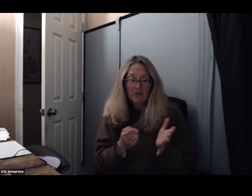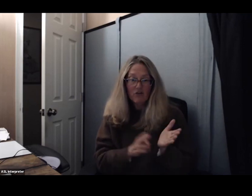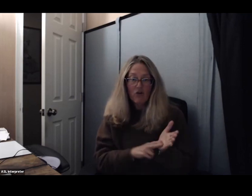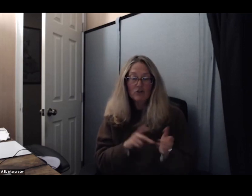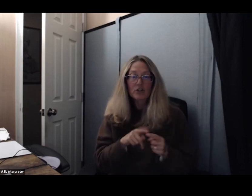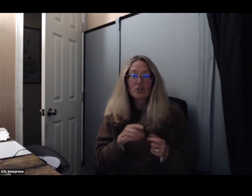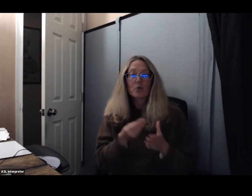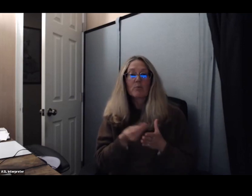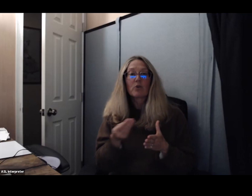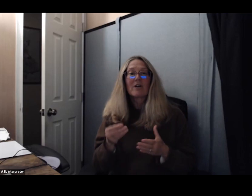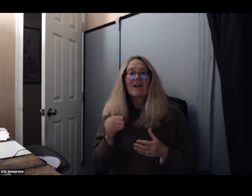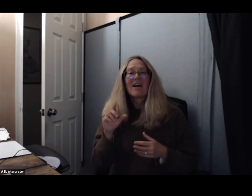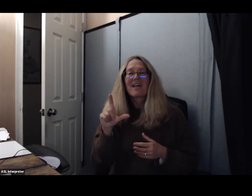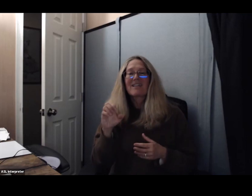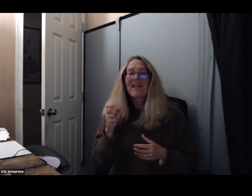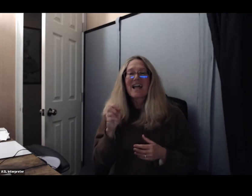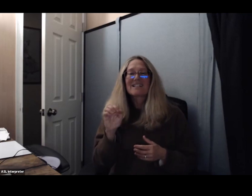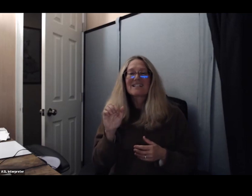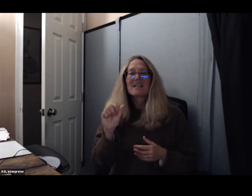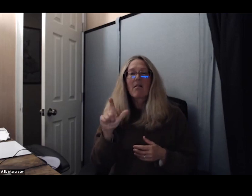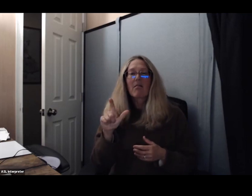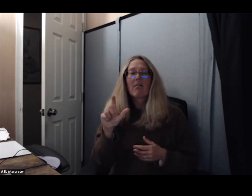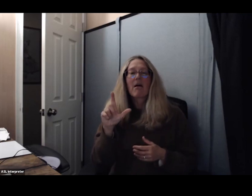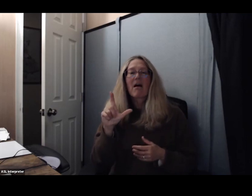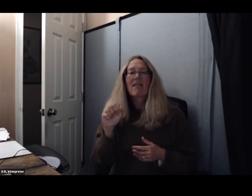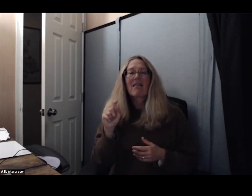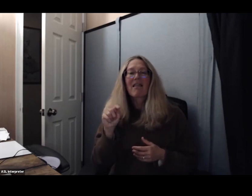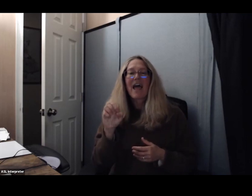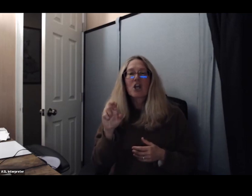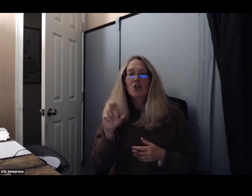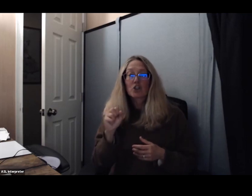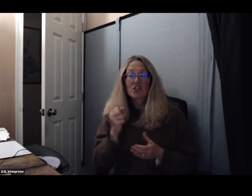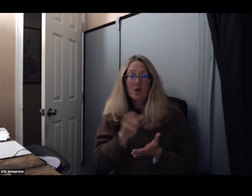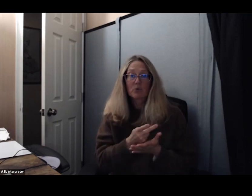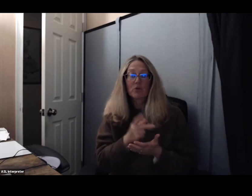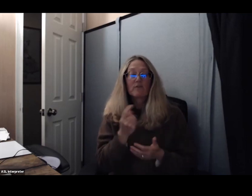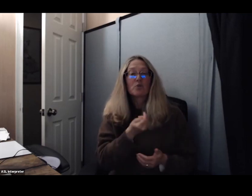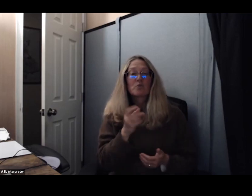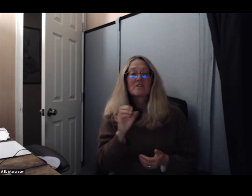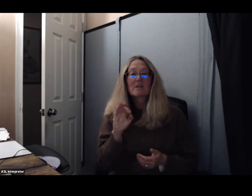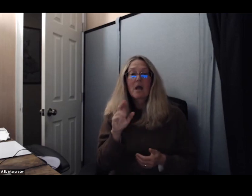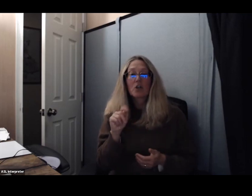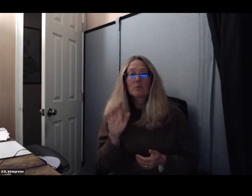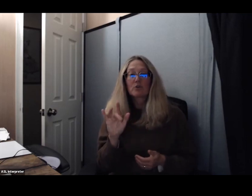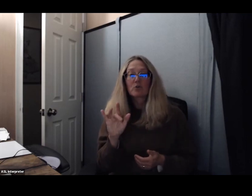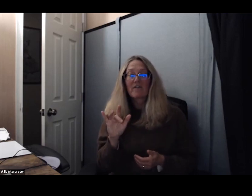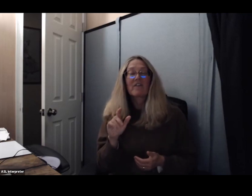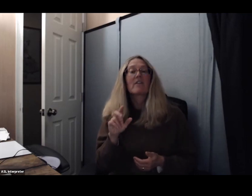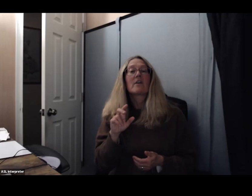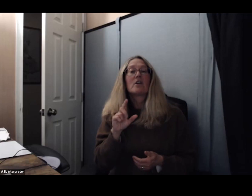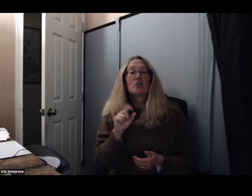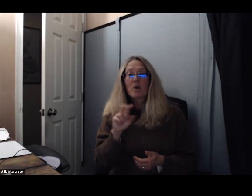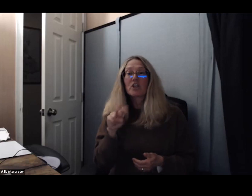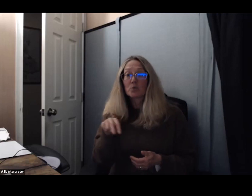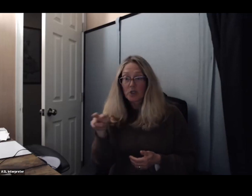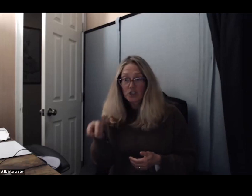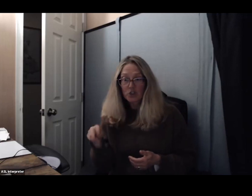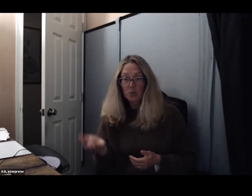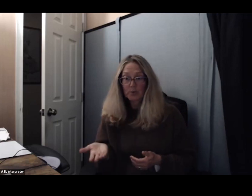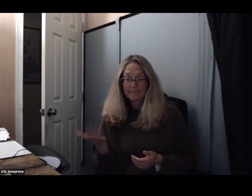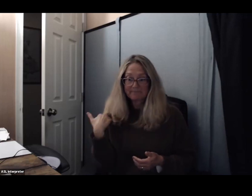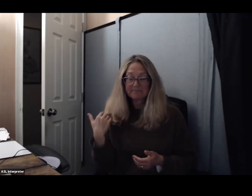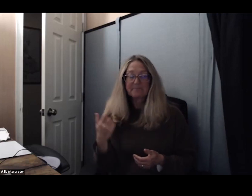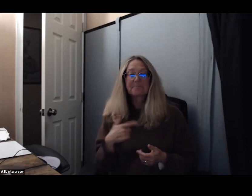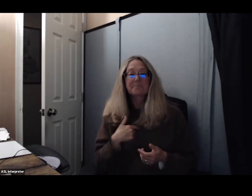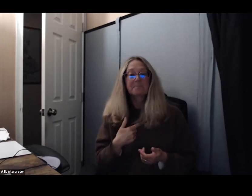to purchase Lexia LETRS was approved by the board on Tuesday, October 25th, 2022. We